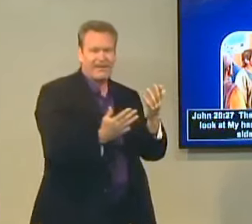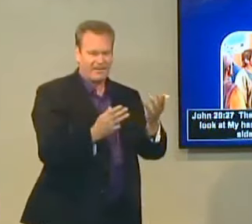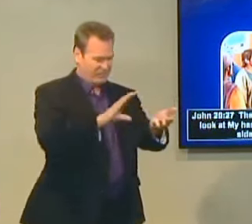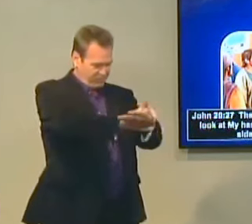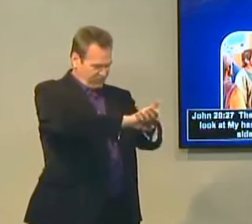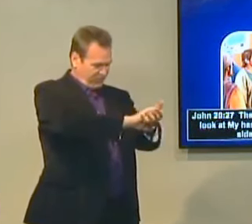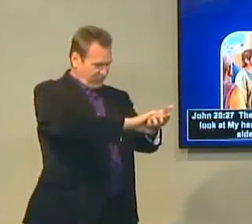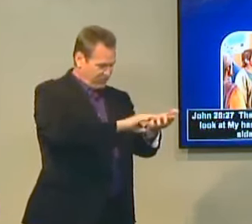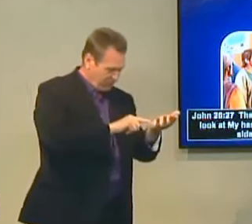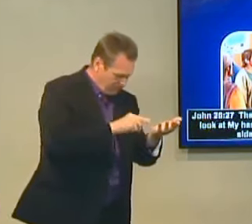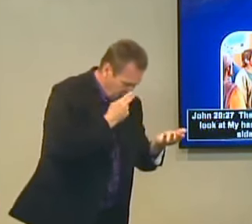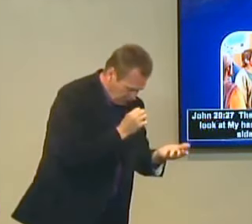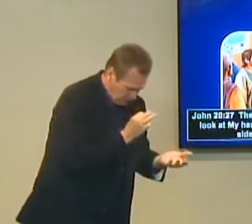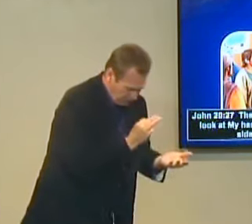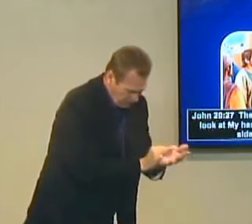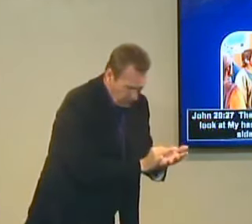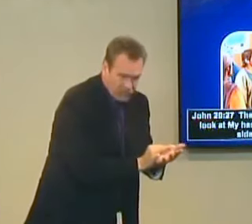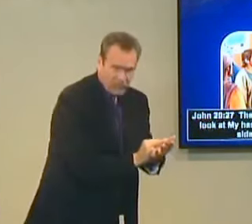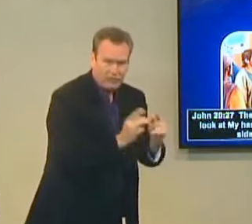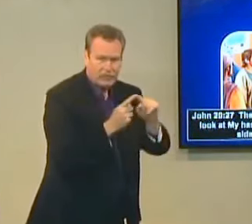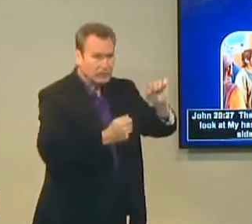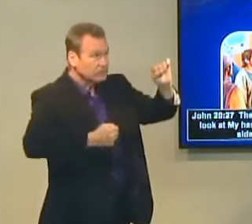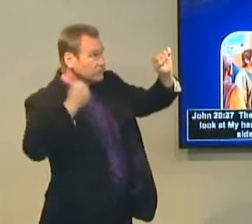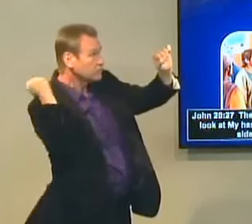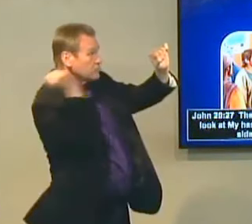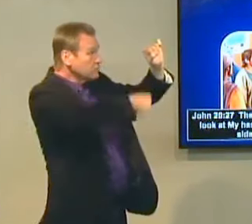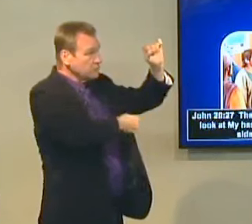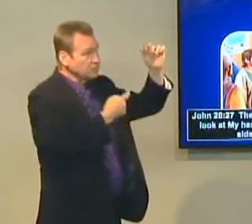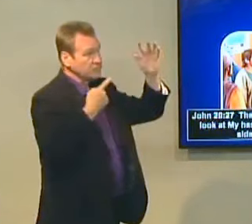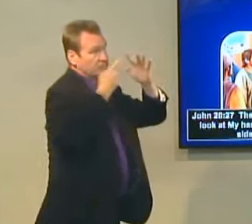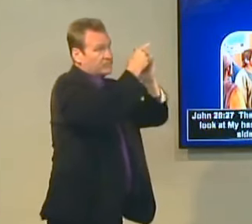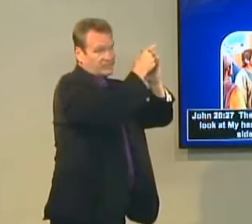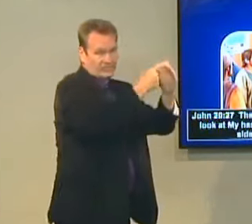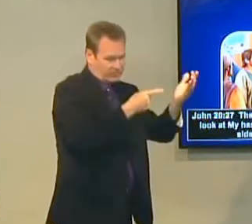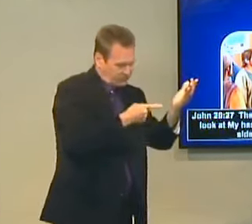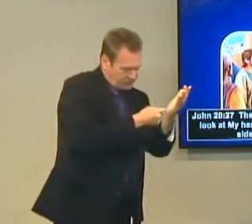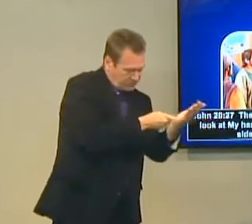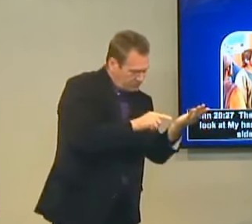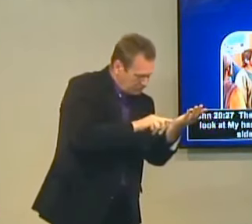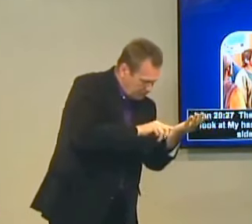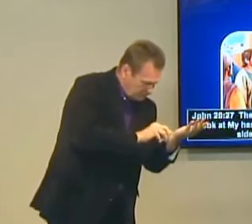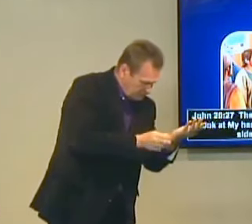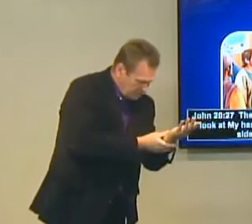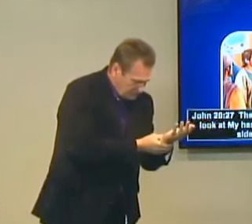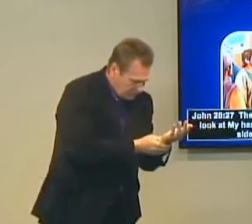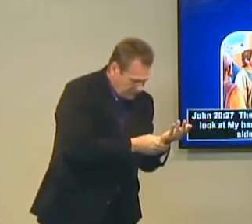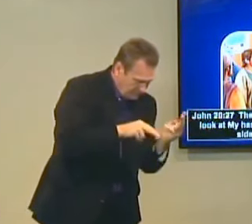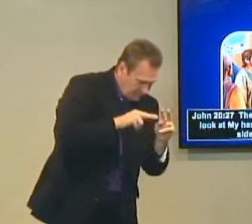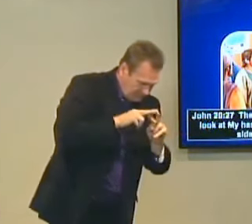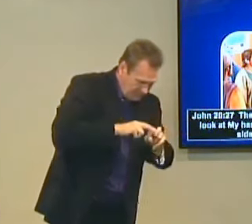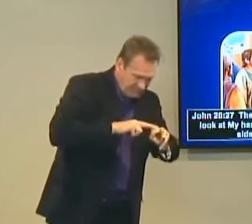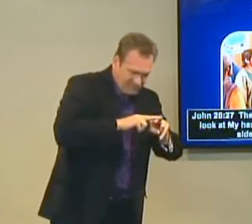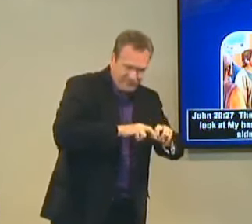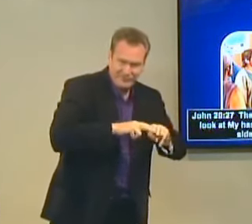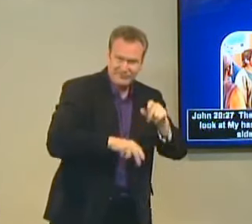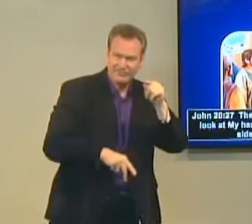That is untouchable. ungrappable. He has the nails. The piercers. And his wrists. And